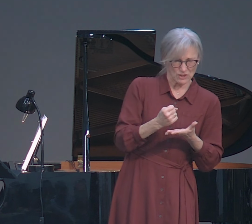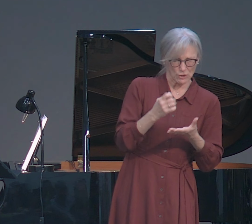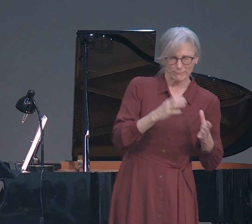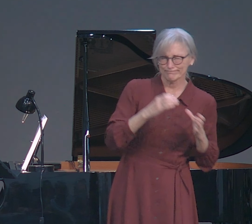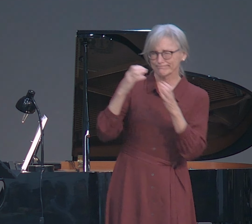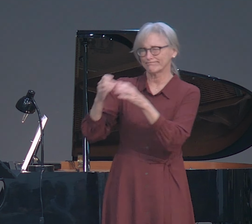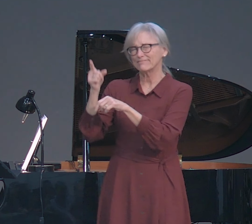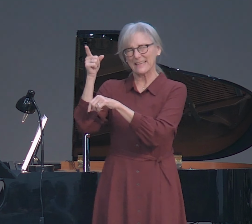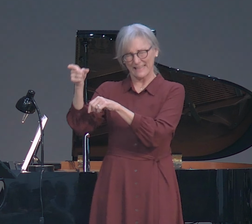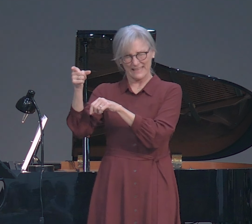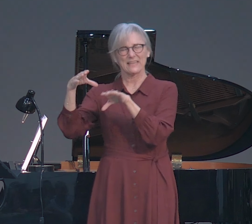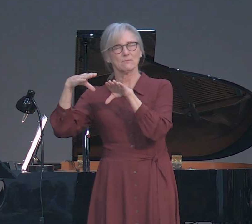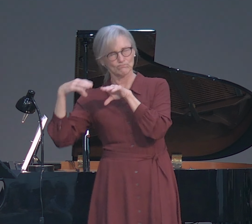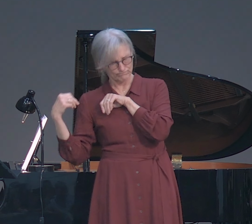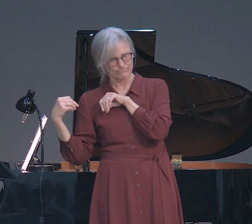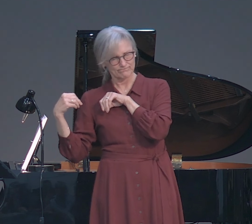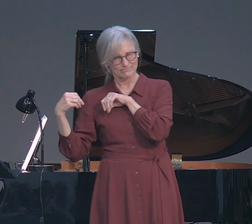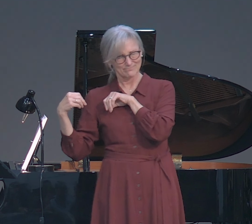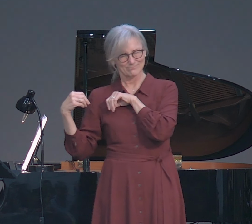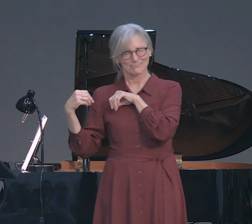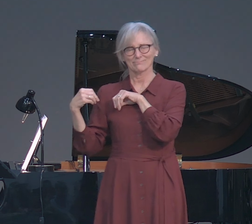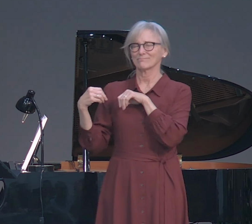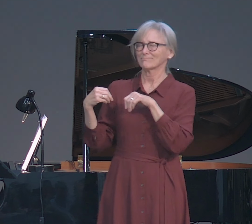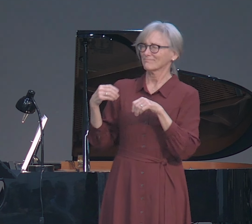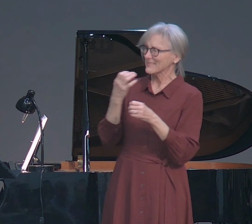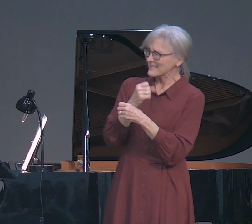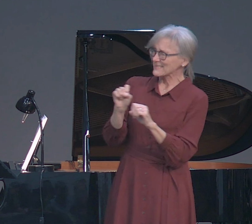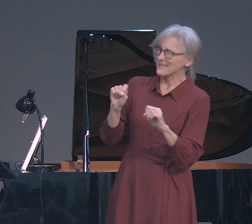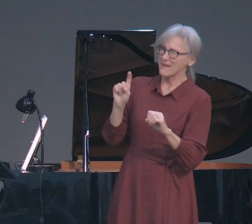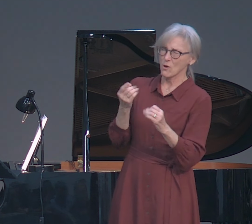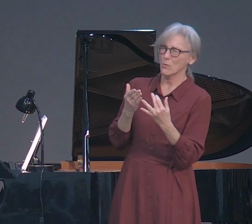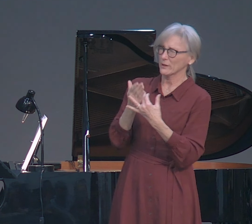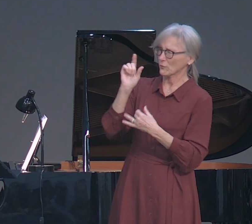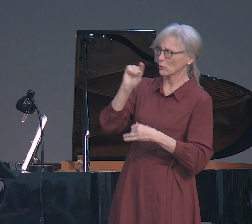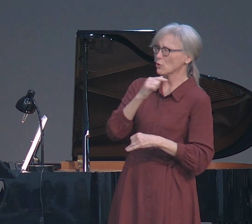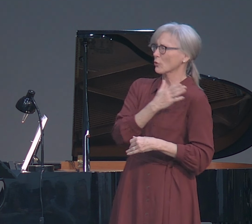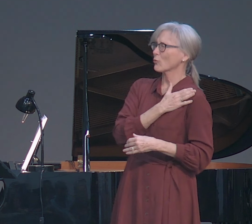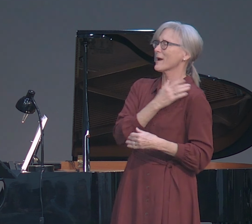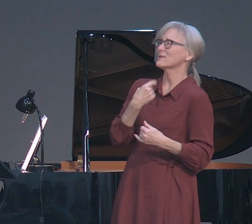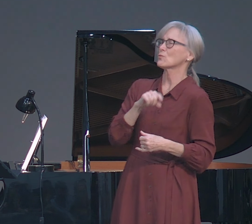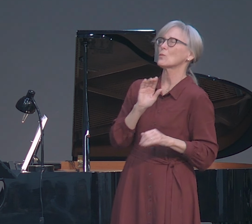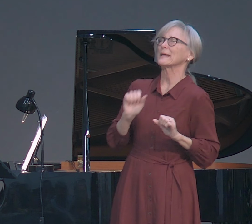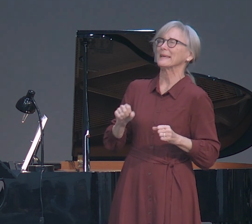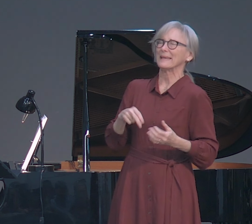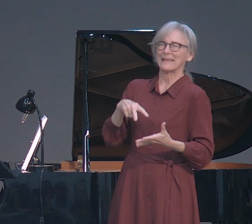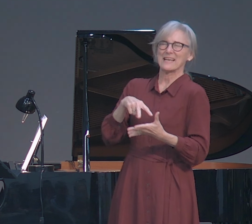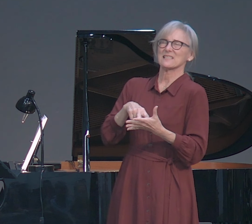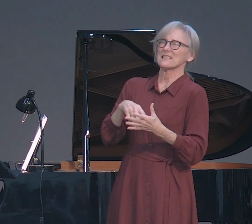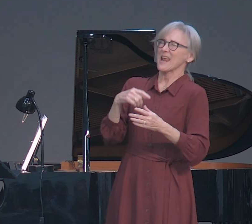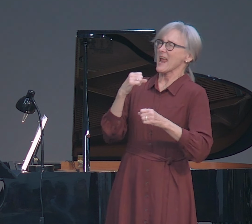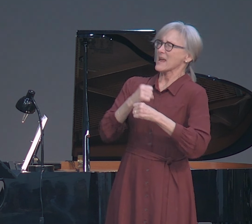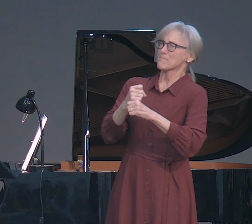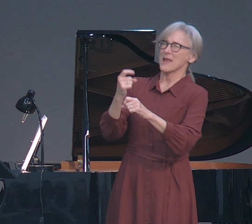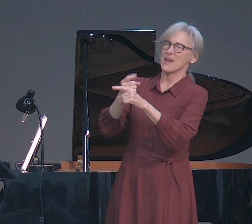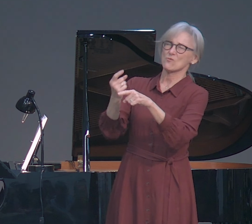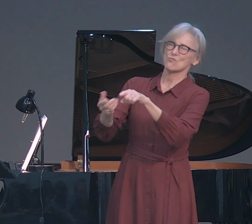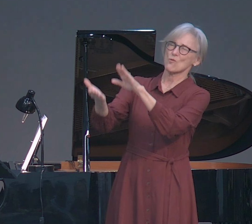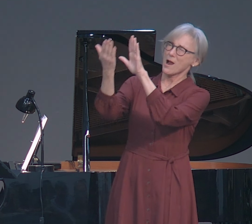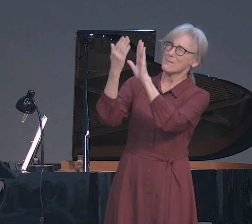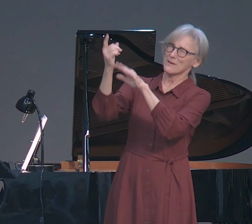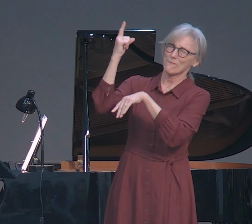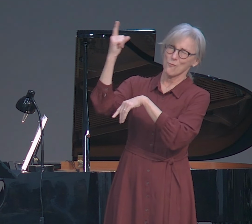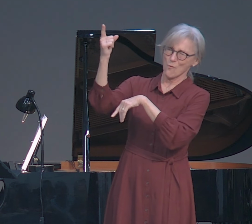to a saving faith in Christ Jesus, by your grace, we can now stand justified and righteous before a just